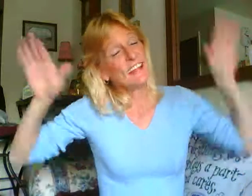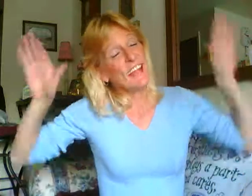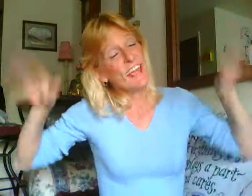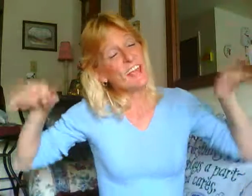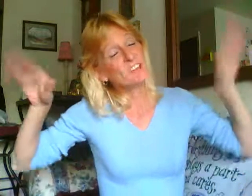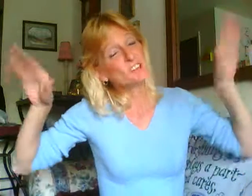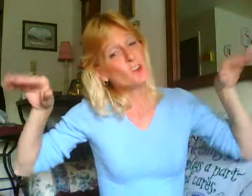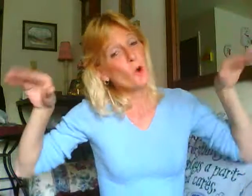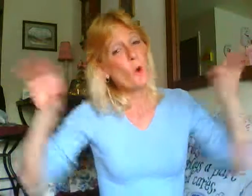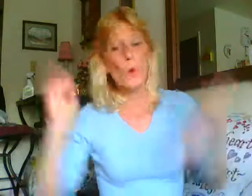Angel